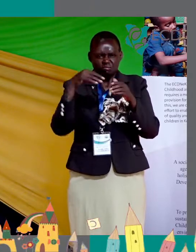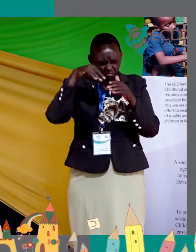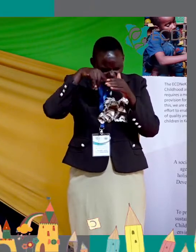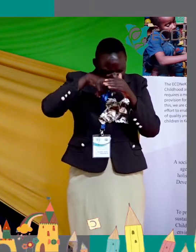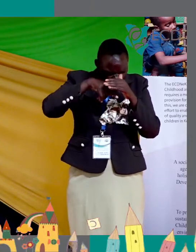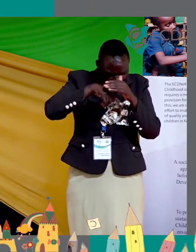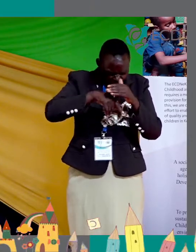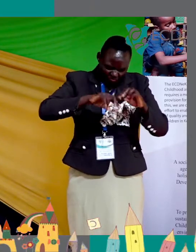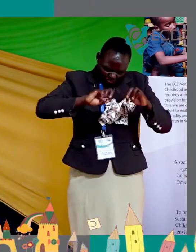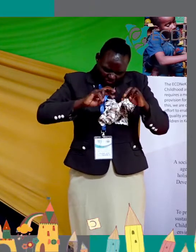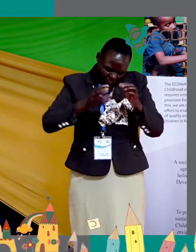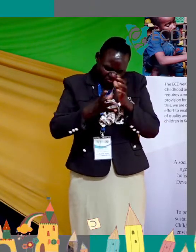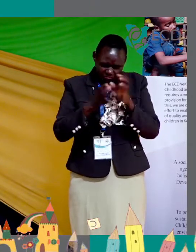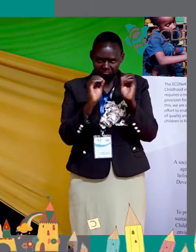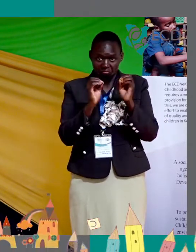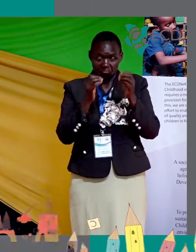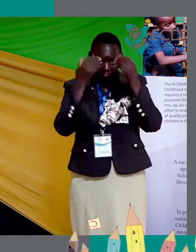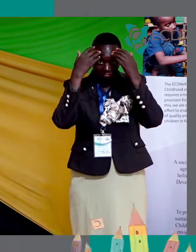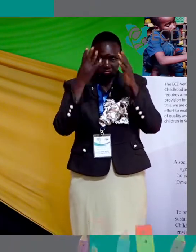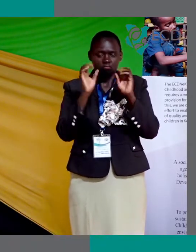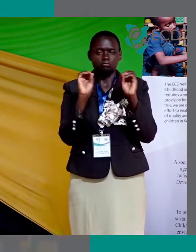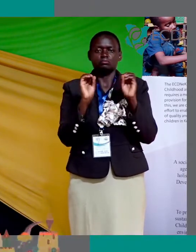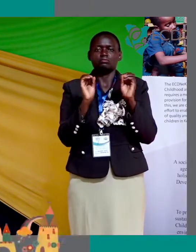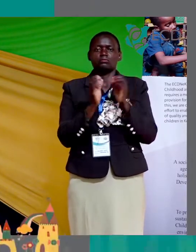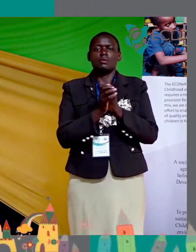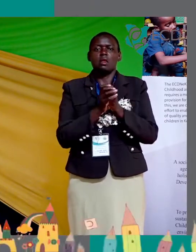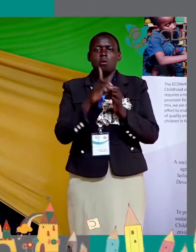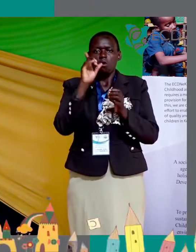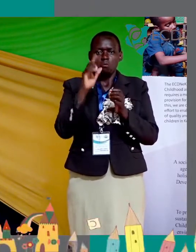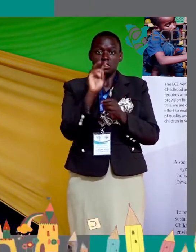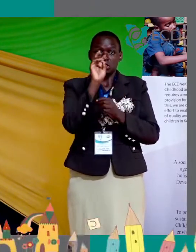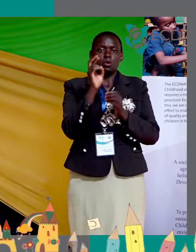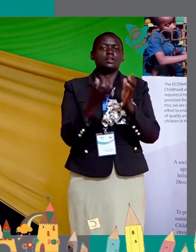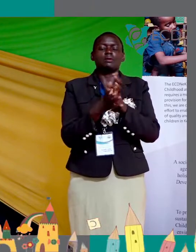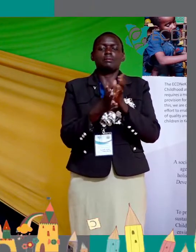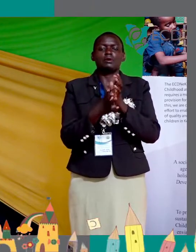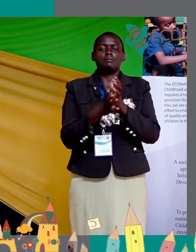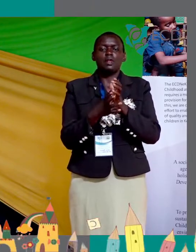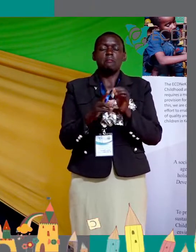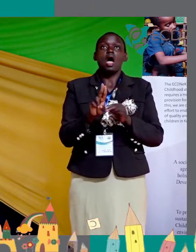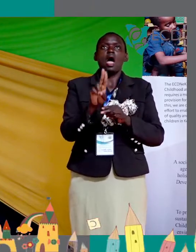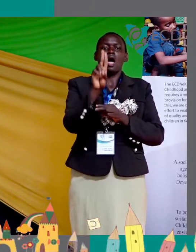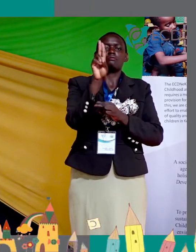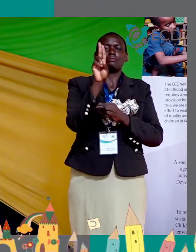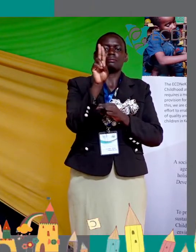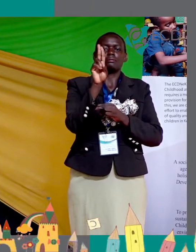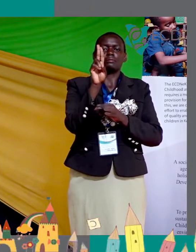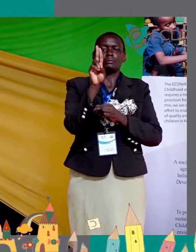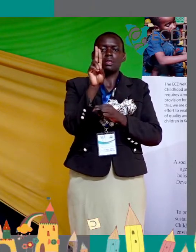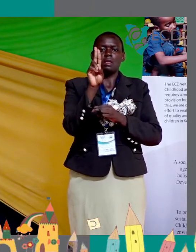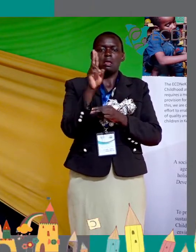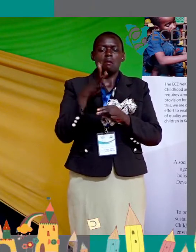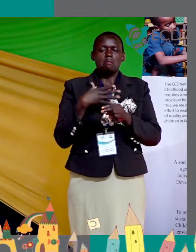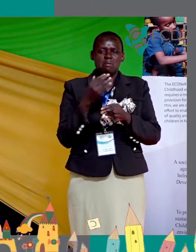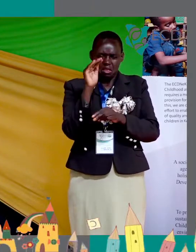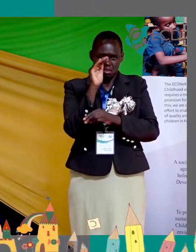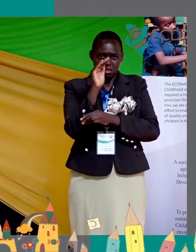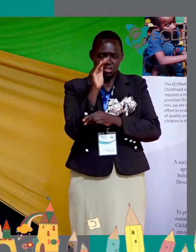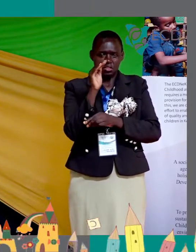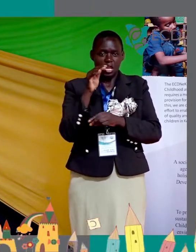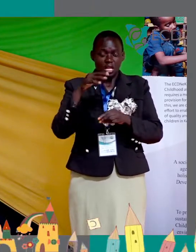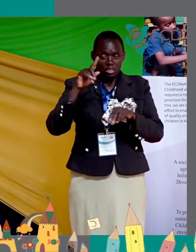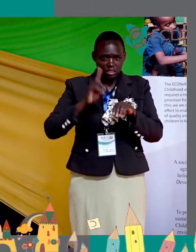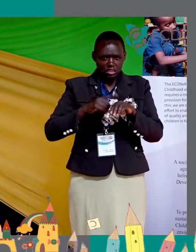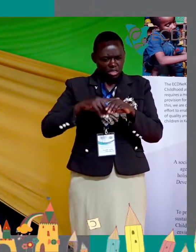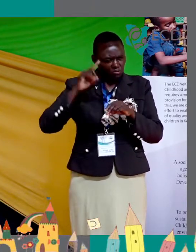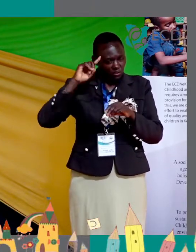find out what these problems are. We have to address the problems up the stream. My plea is that as we